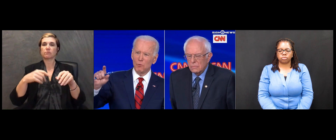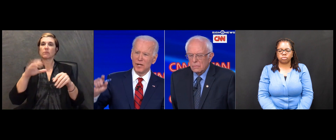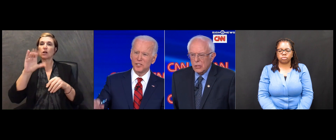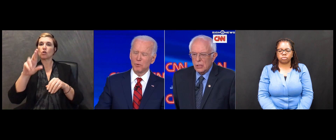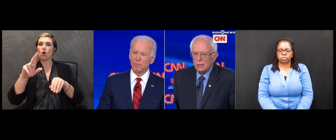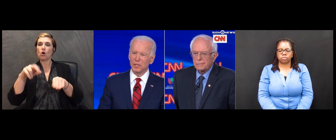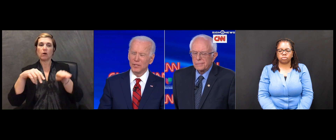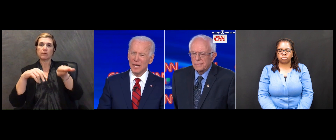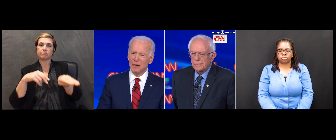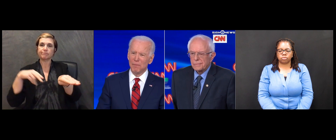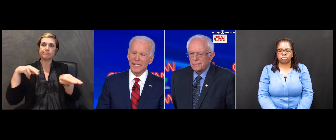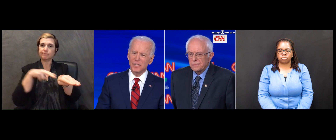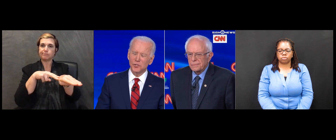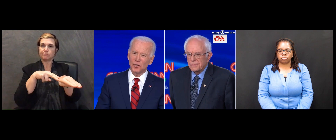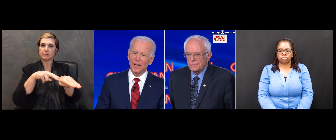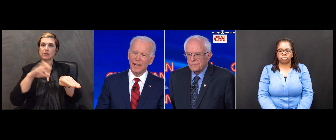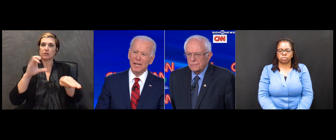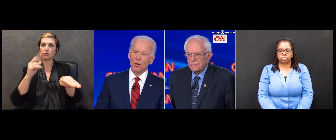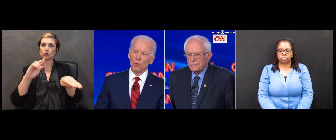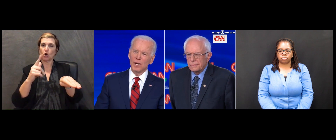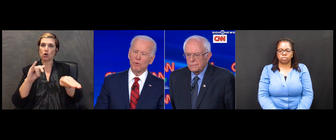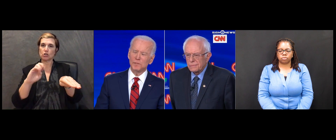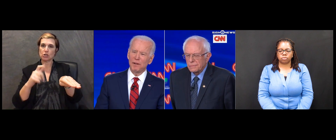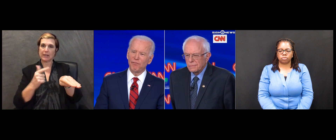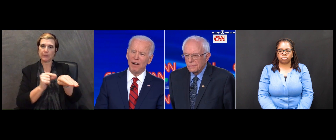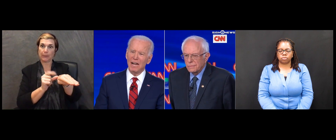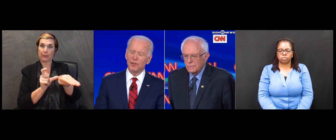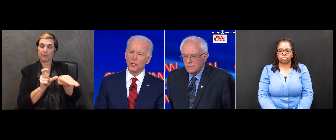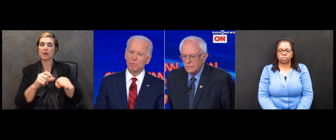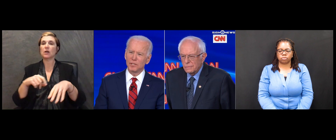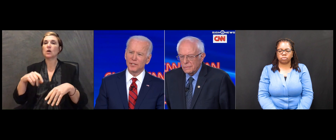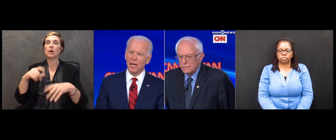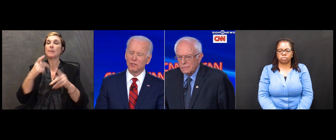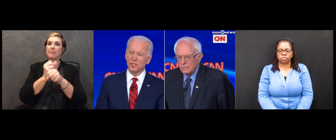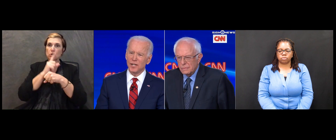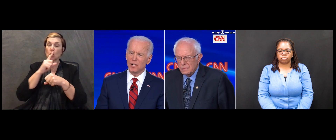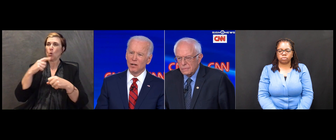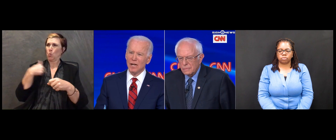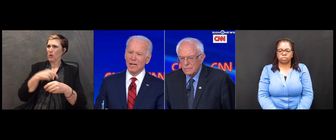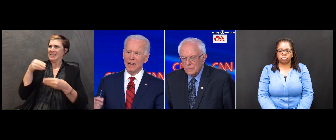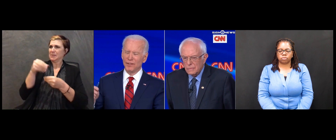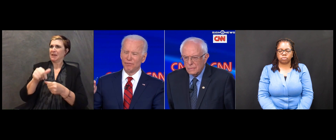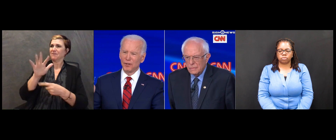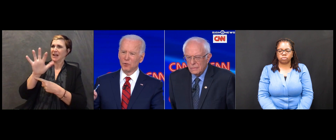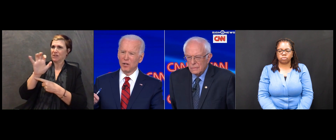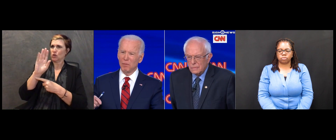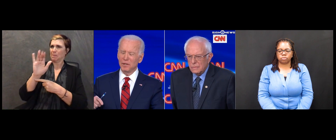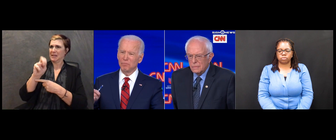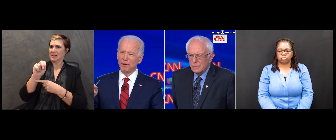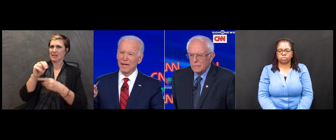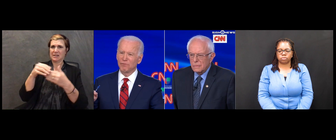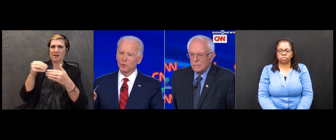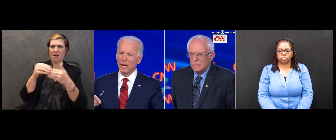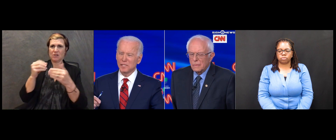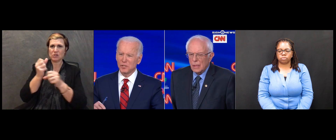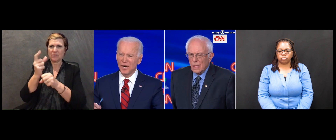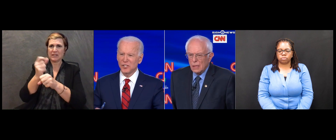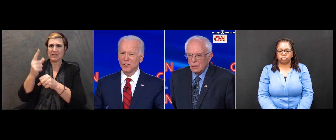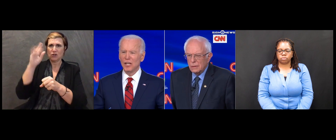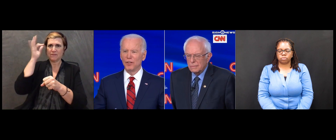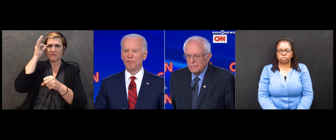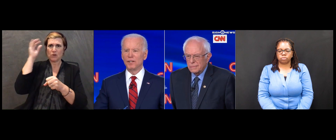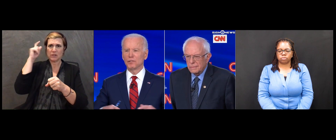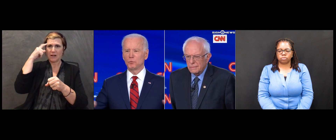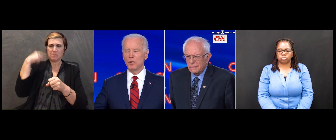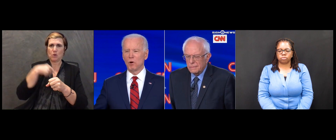new highways that we built, making sure that we spend $500 billion a year in the federal government paying for